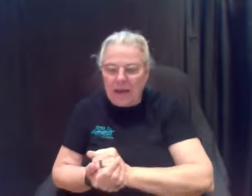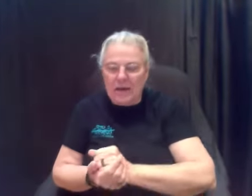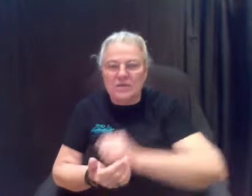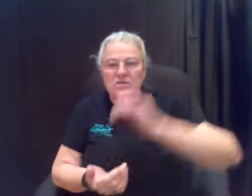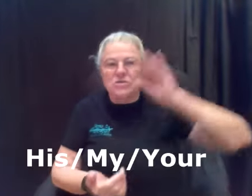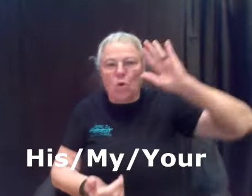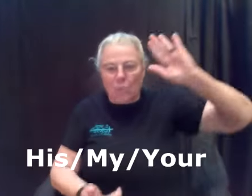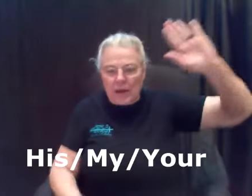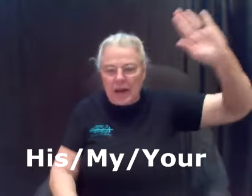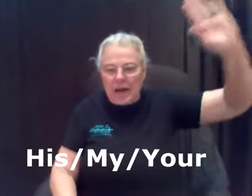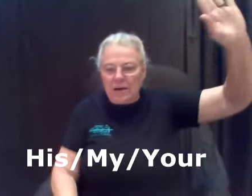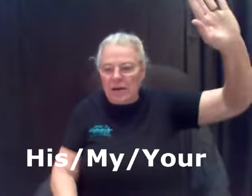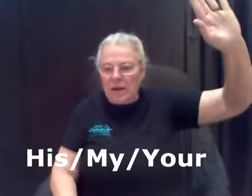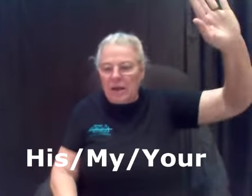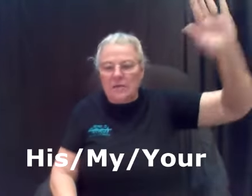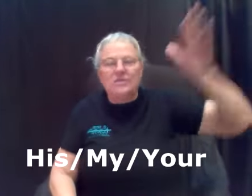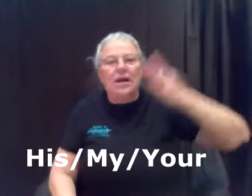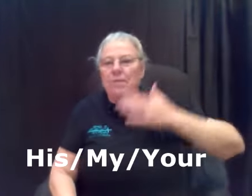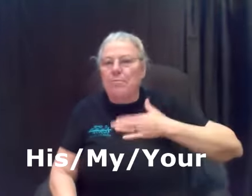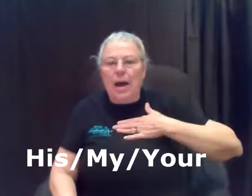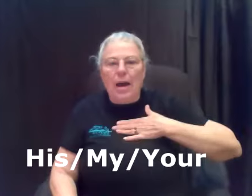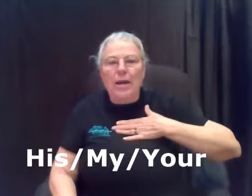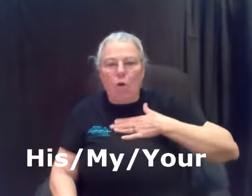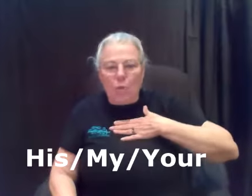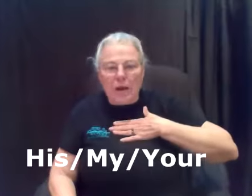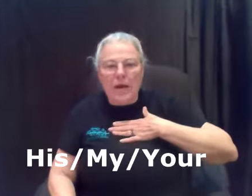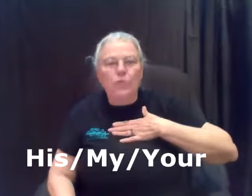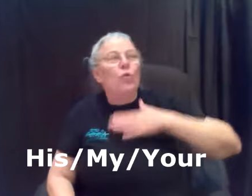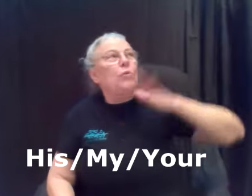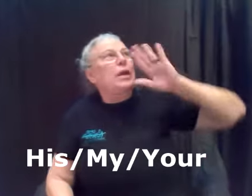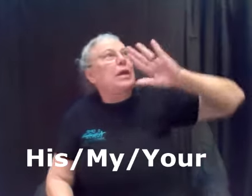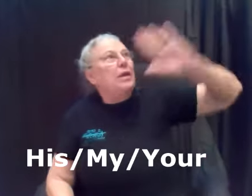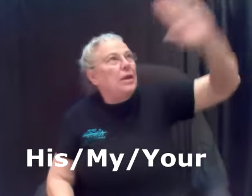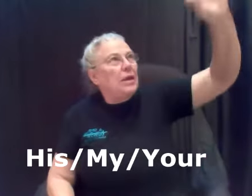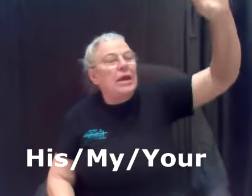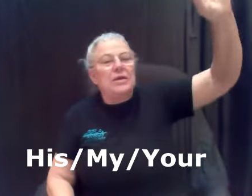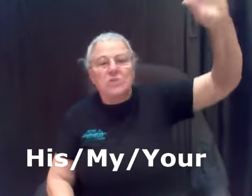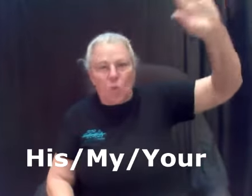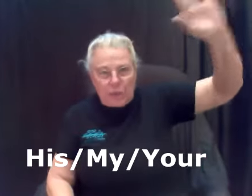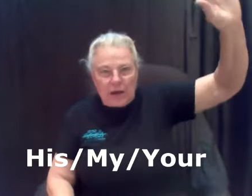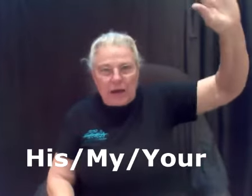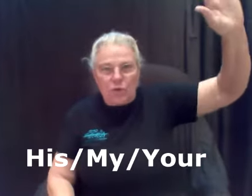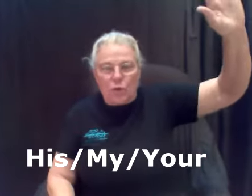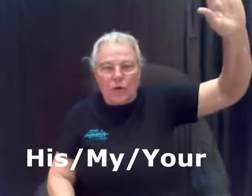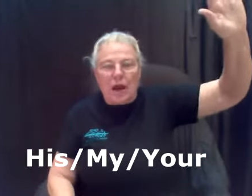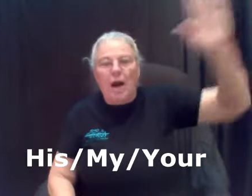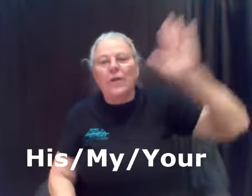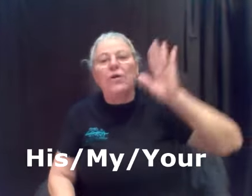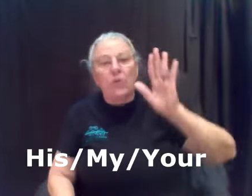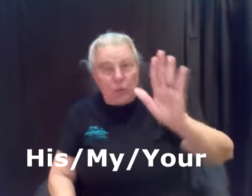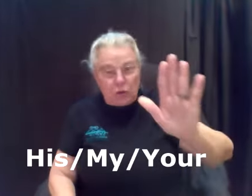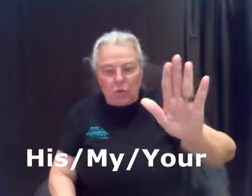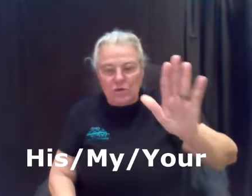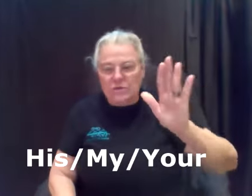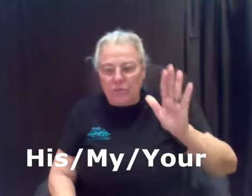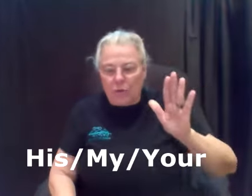His, open hand. It's like my open hand toward me, his open hand toward God, yours would be